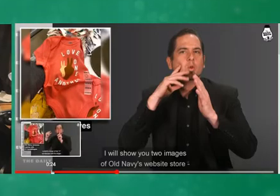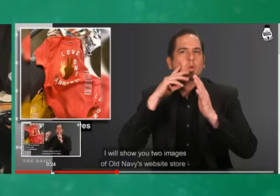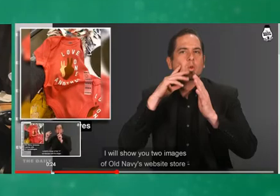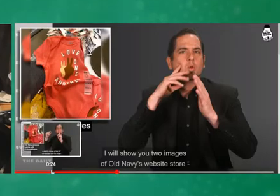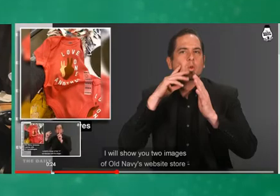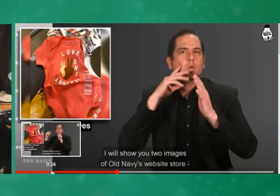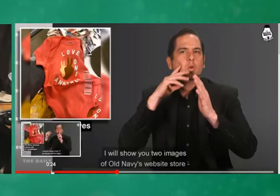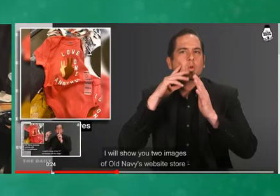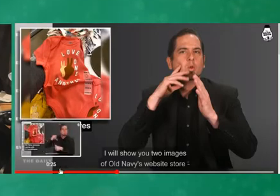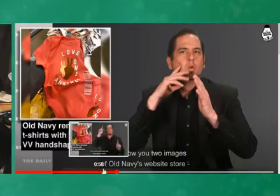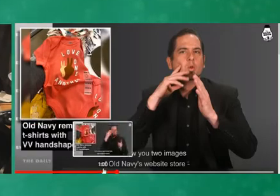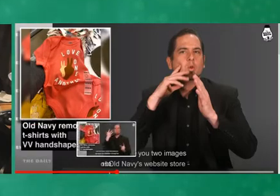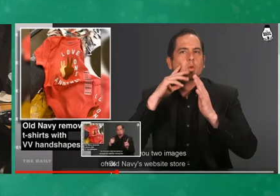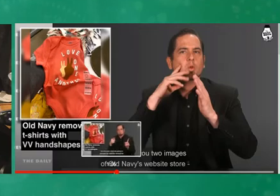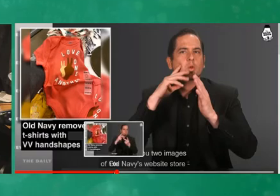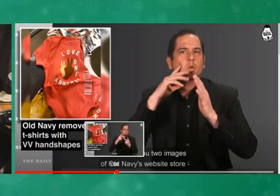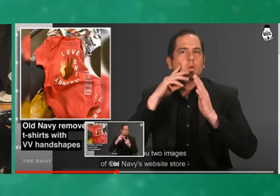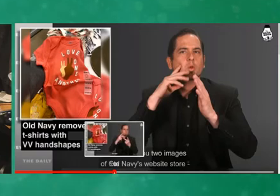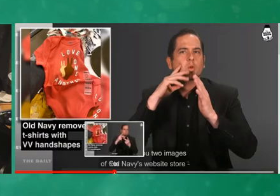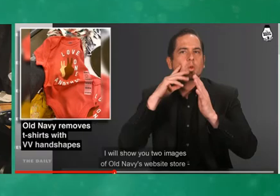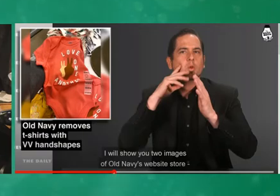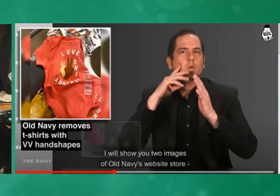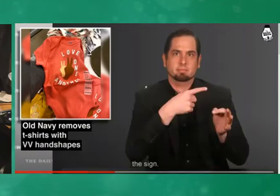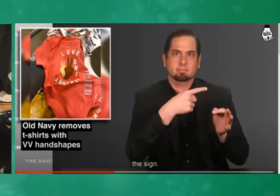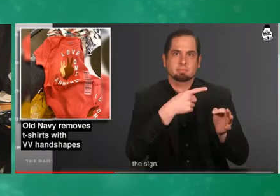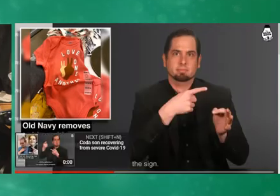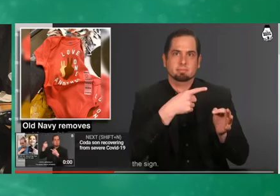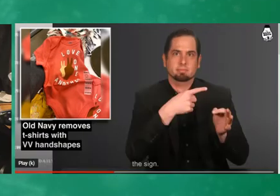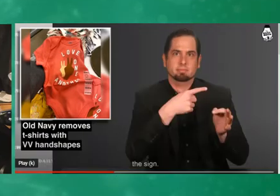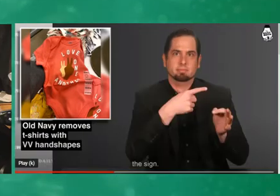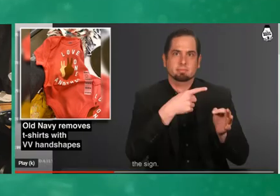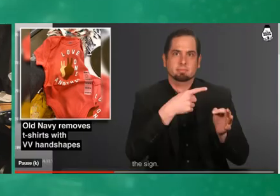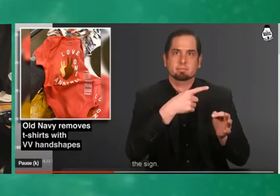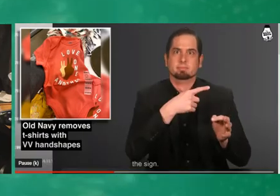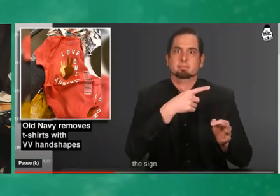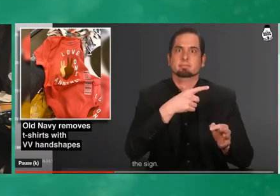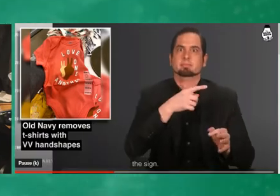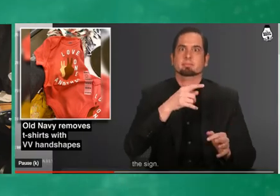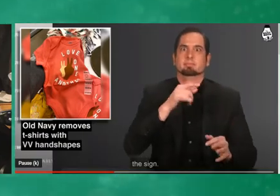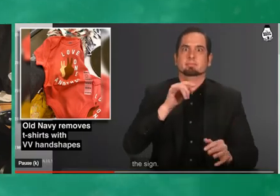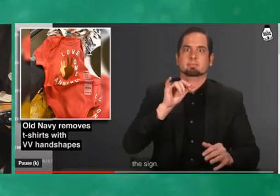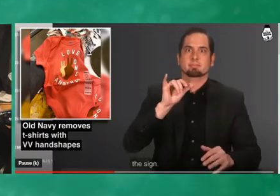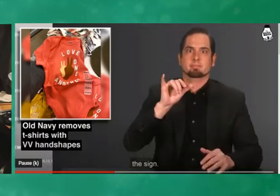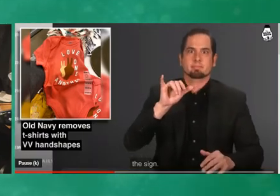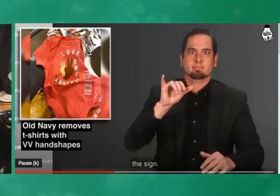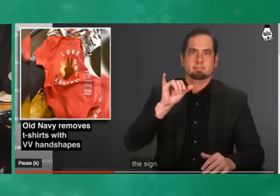The will show? That very, very quick will. Let's see if we can pause a frame on that.